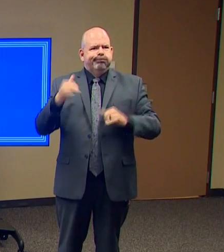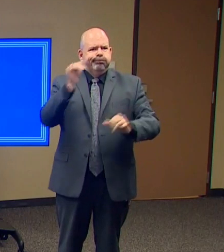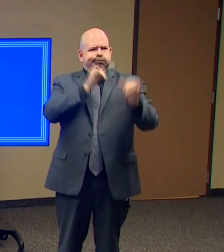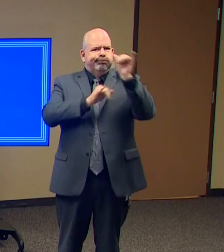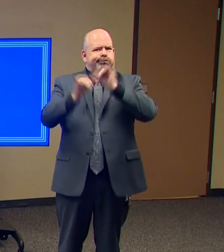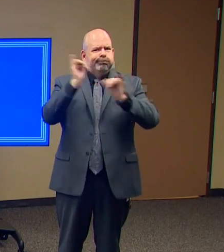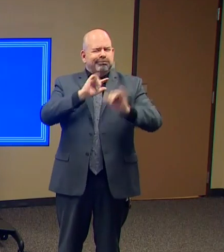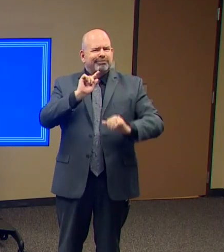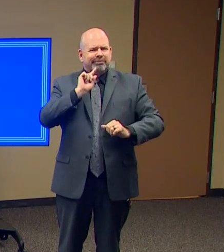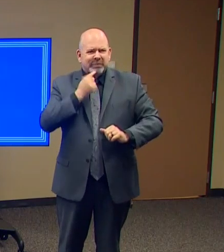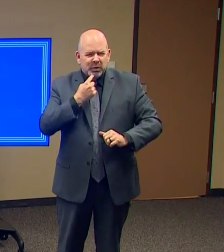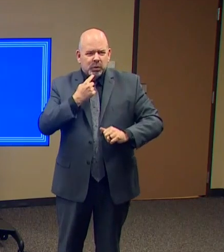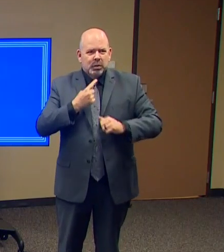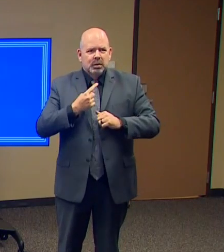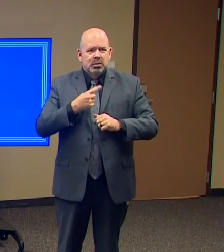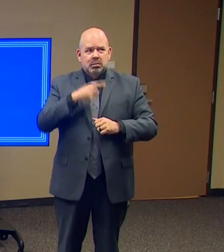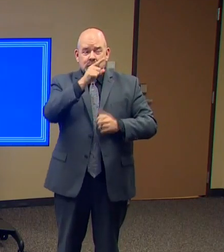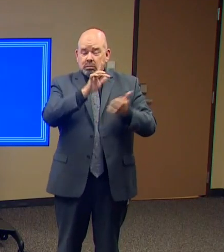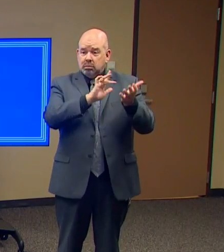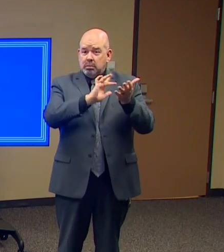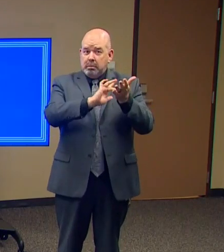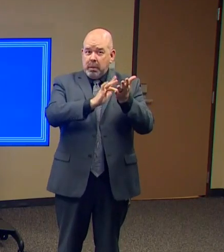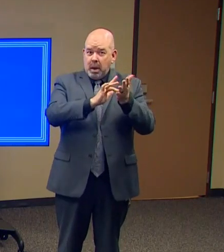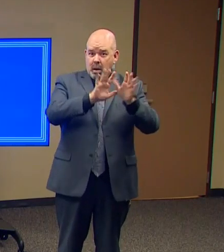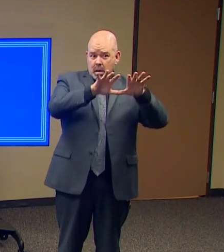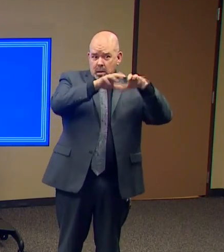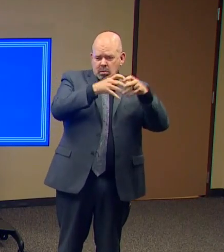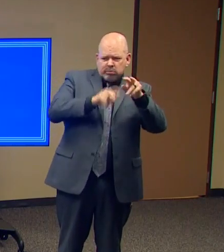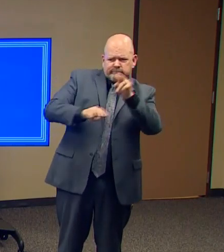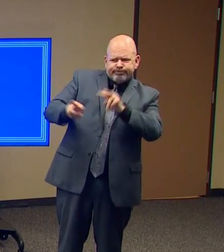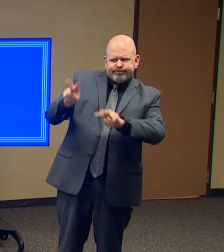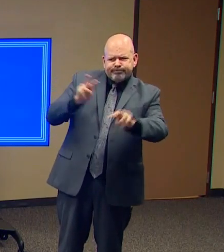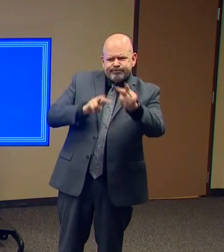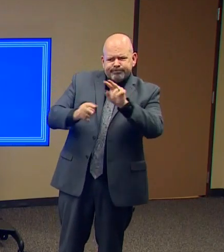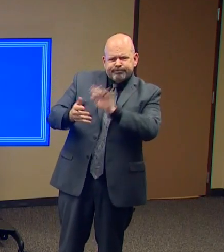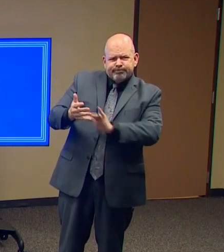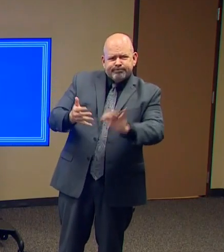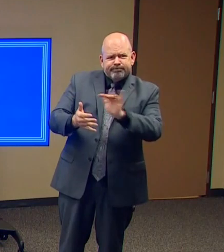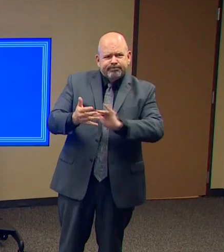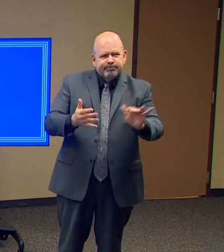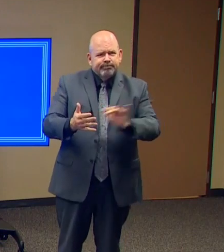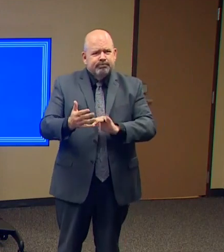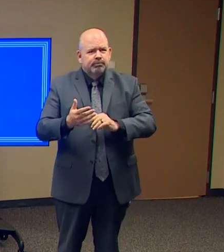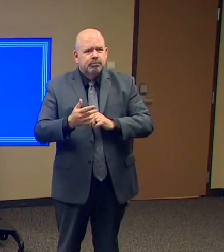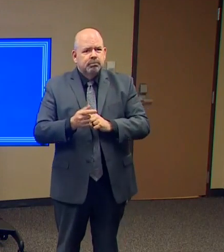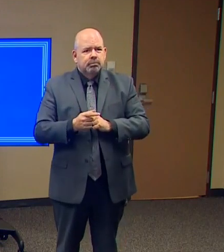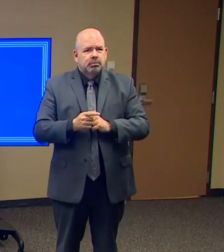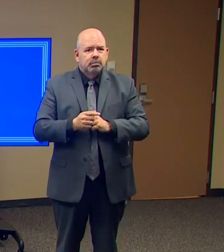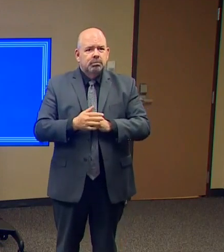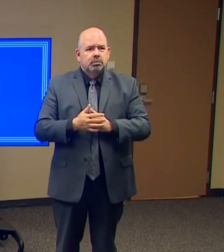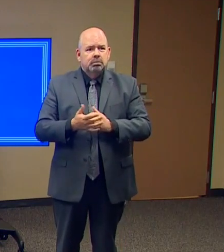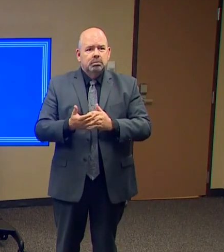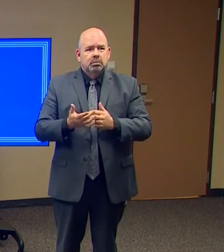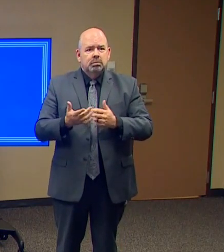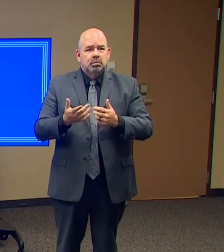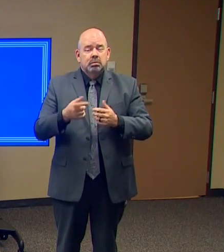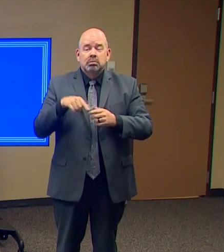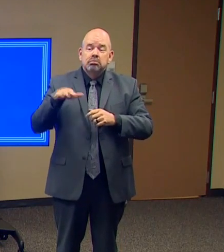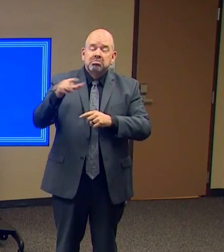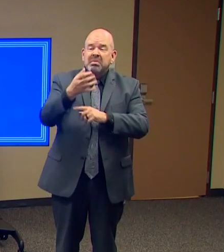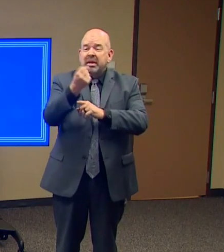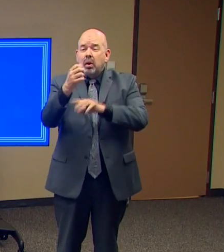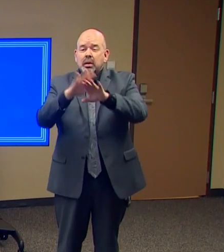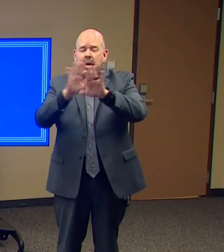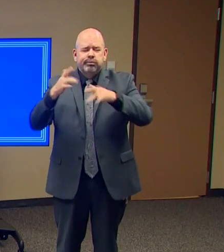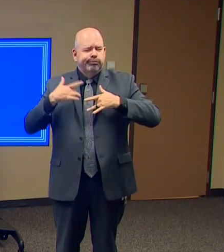On the weekends, some hospitals don't report, so the weekend numbers are not all that valid, but they'll be watching very closely those Monday and